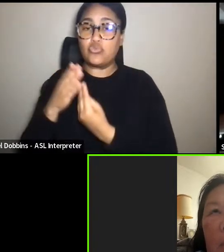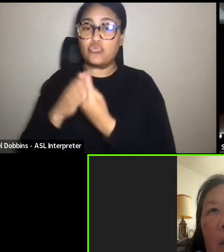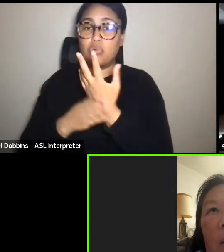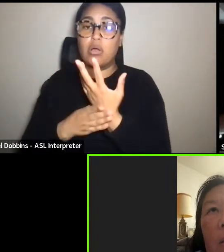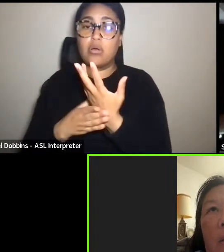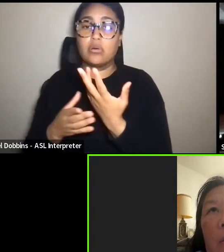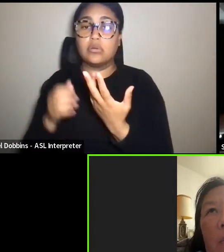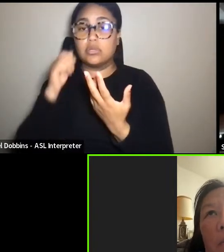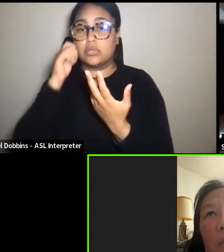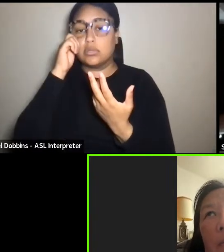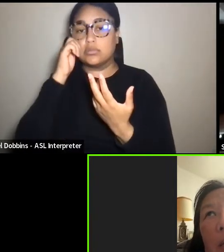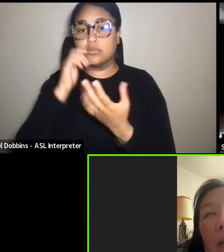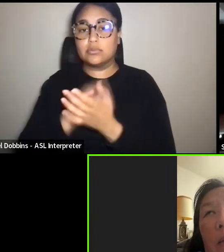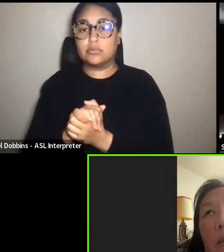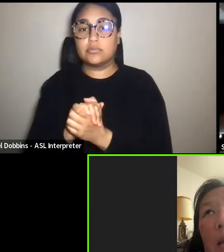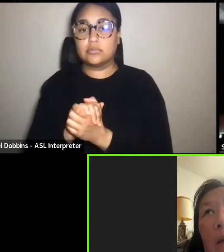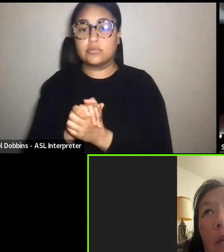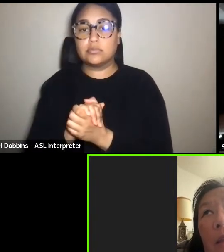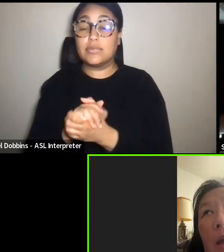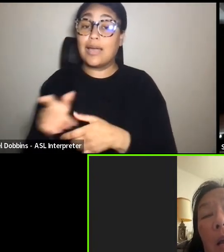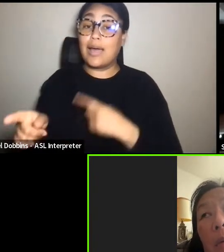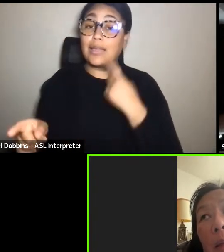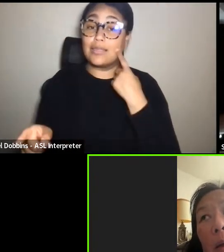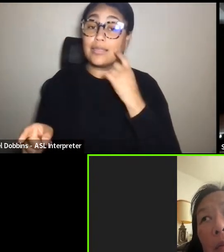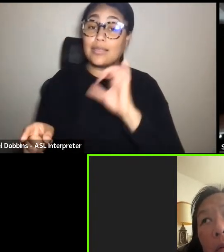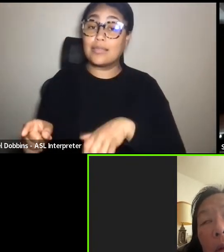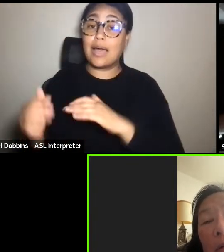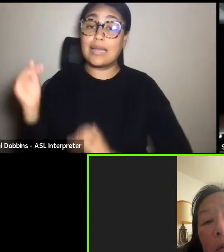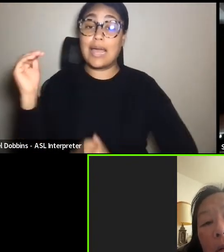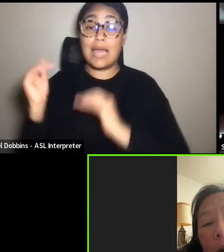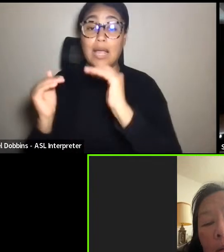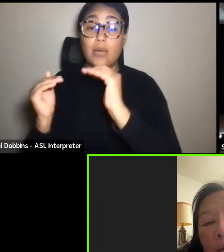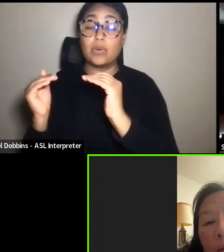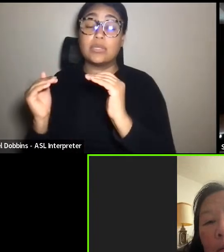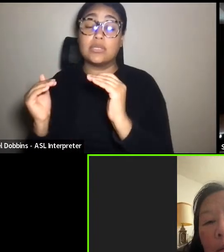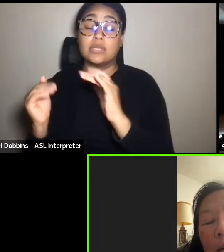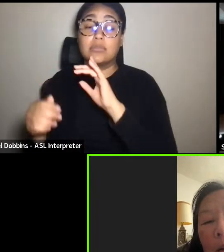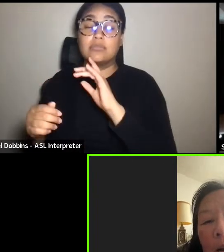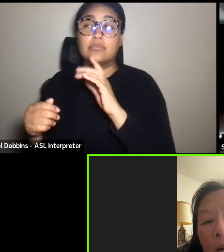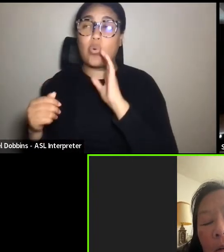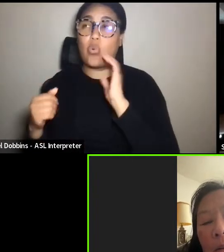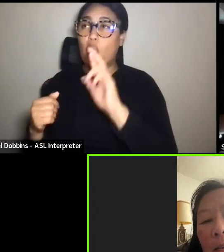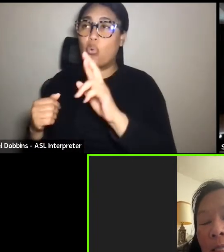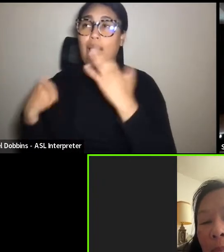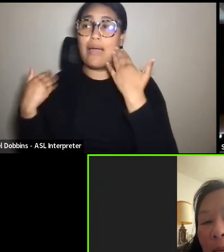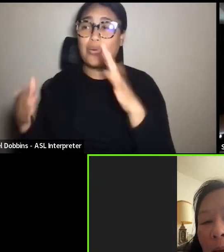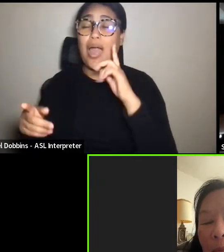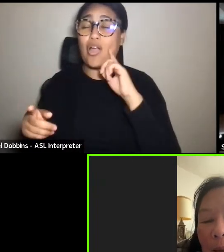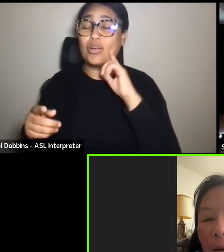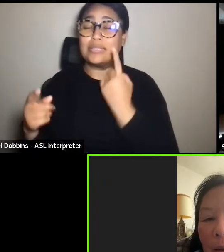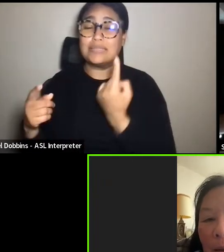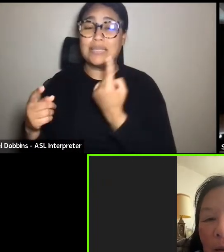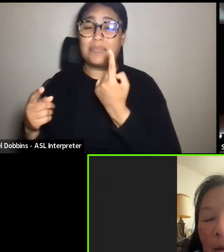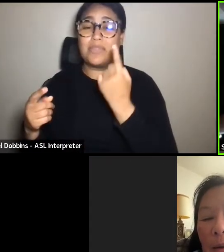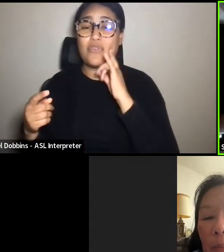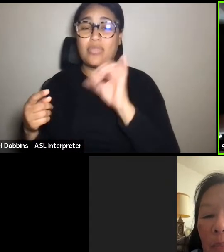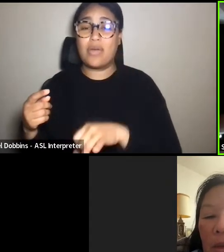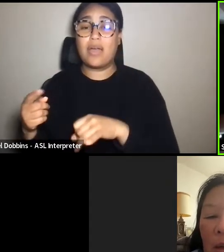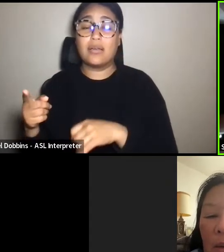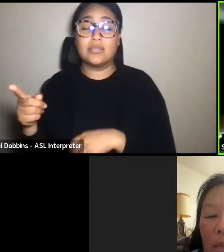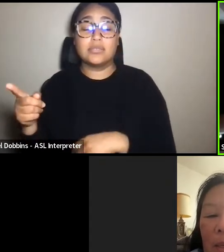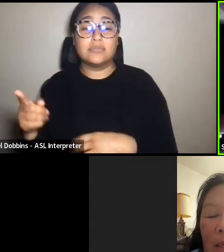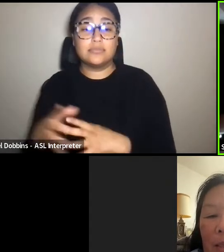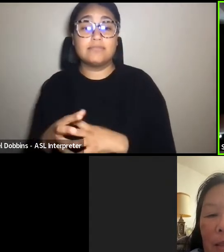you know, I think just having that equity level, or I don't know, I heard you say something like that.